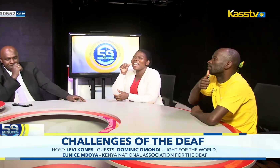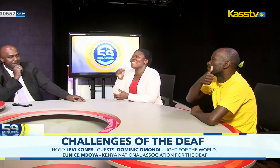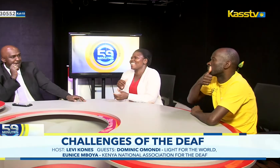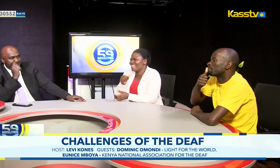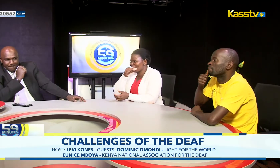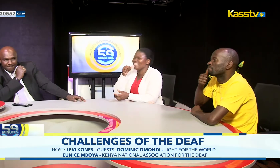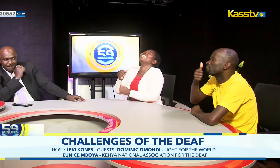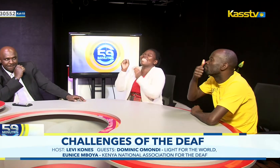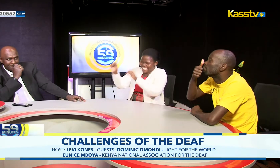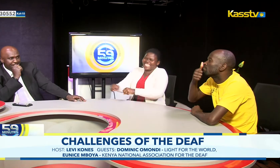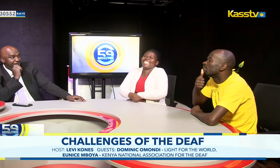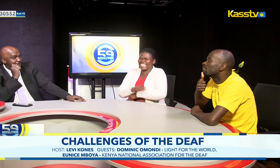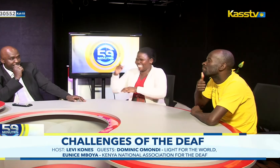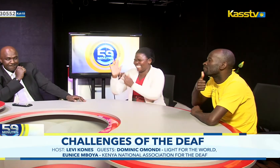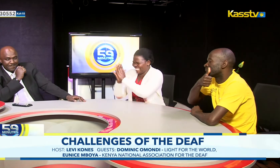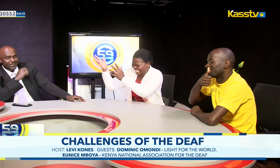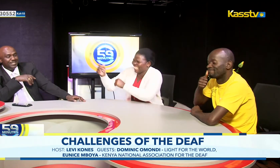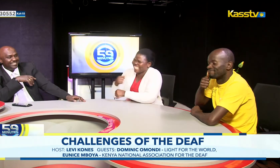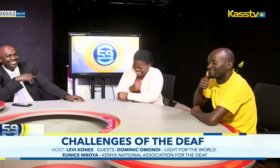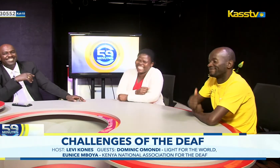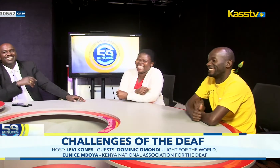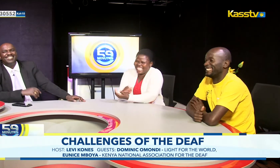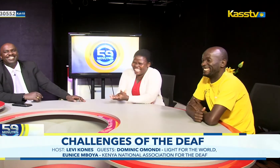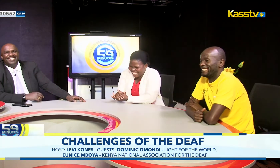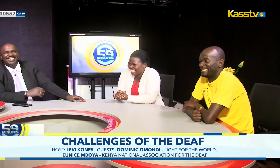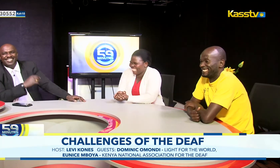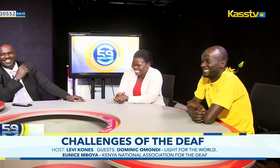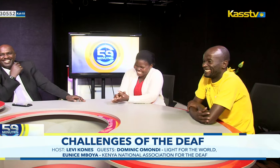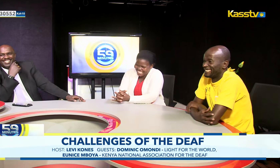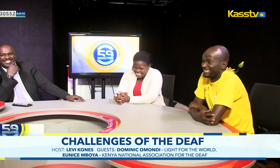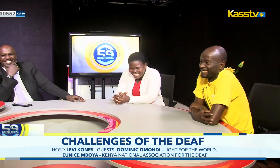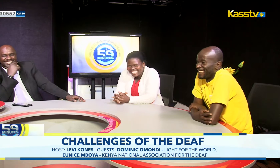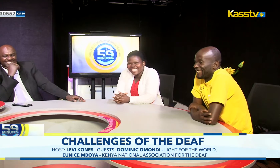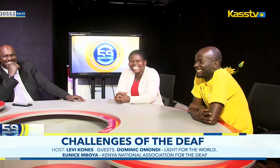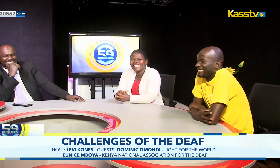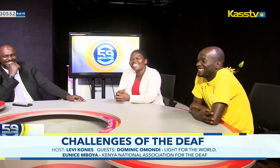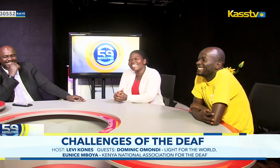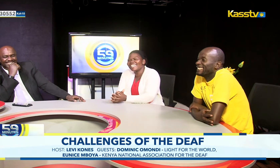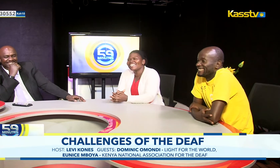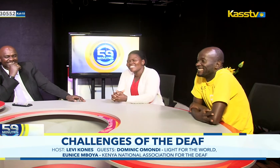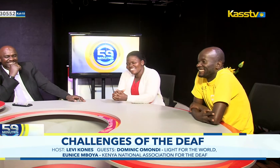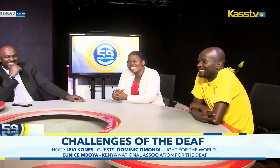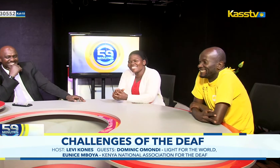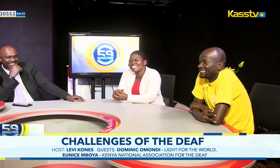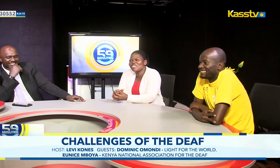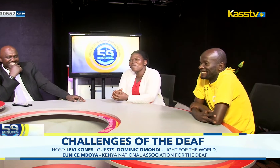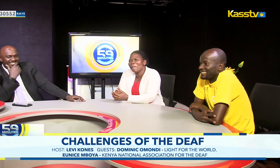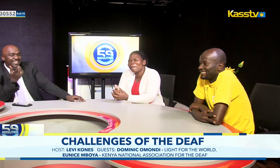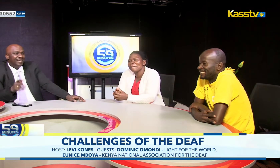You gag them out. Yes. I like that. Private and confidential. We